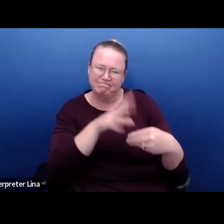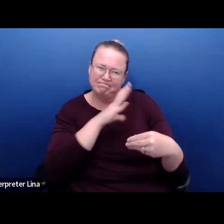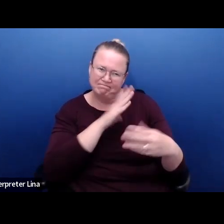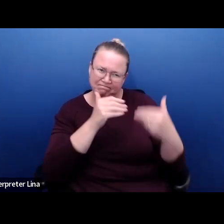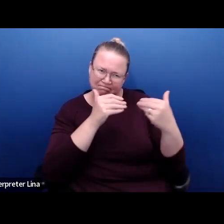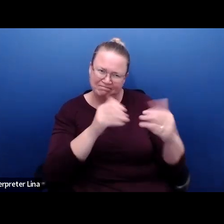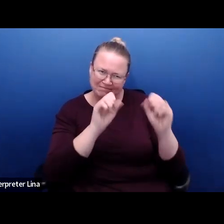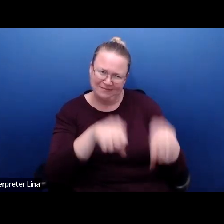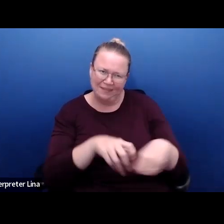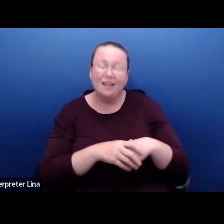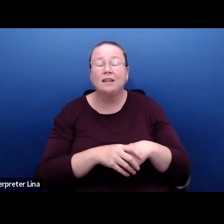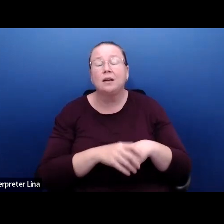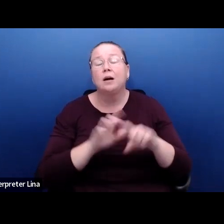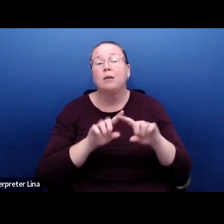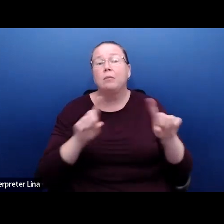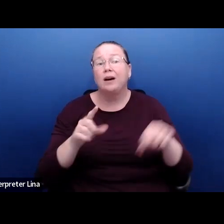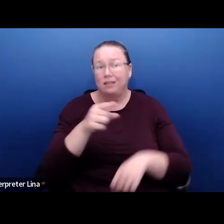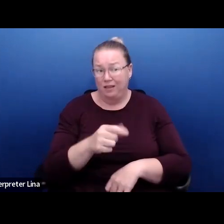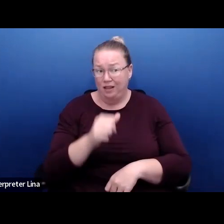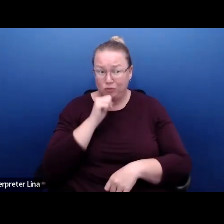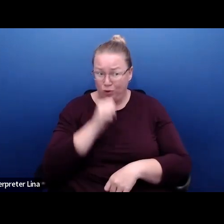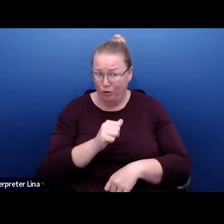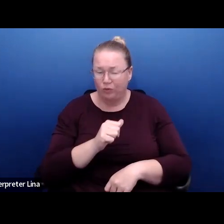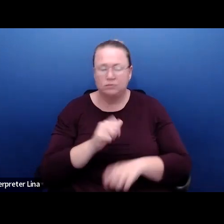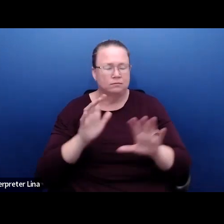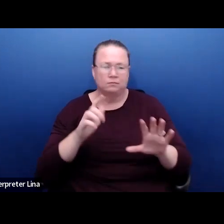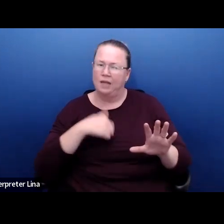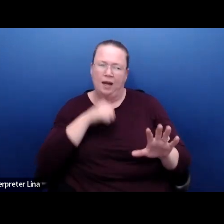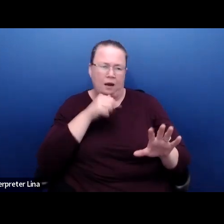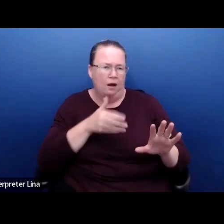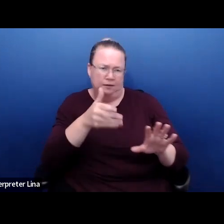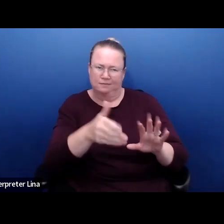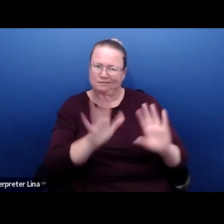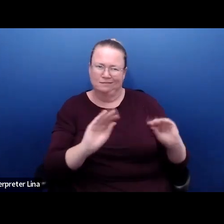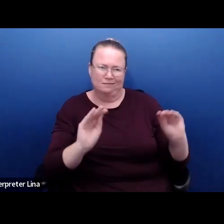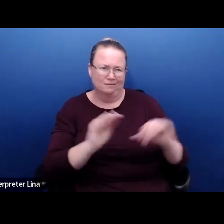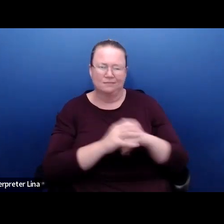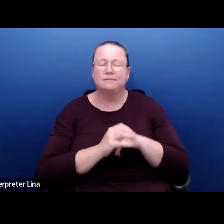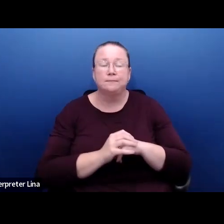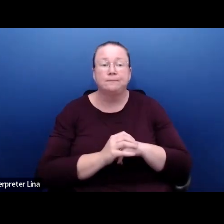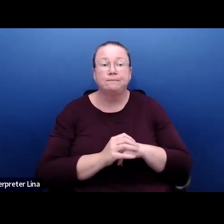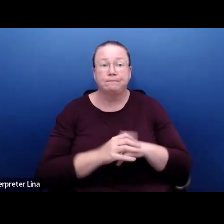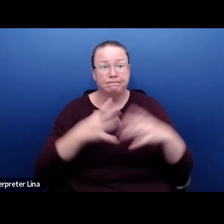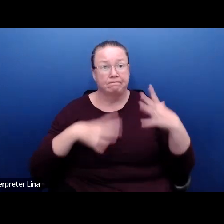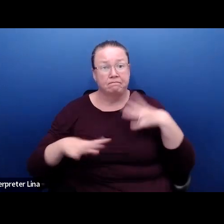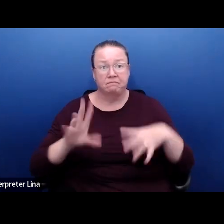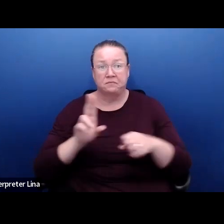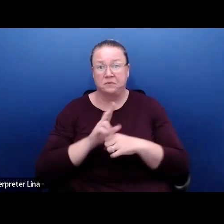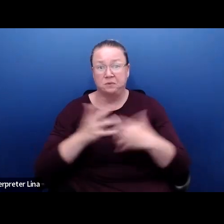go. But if they don't, then I don't extend my hand. So what to wear?